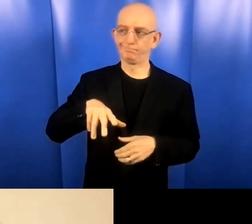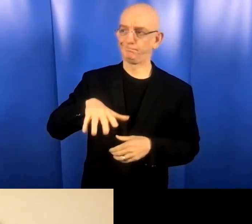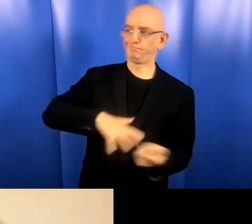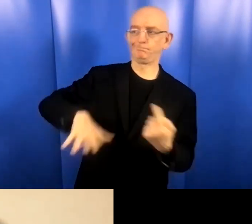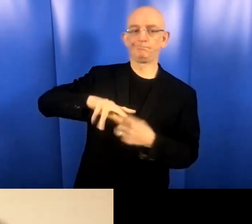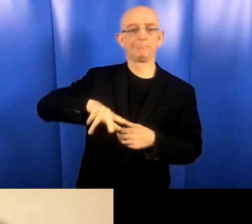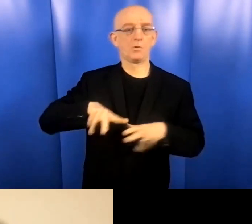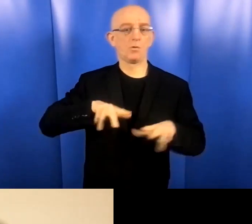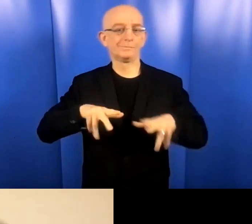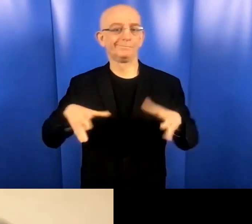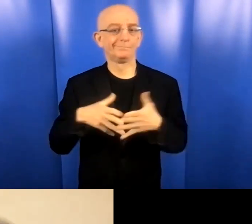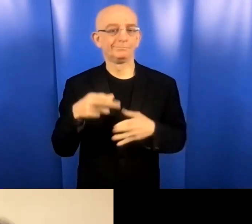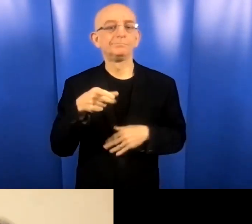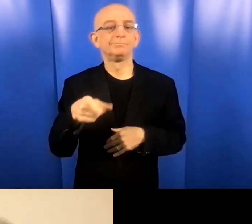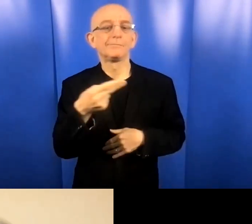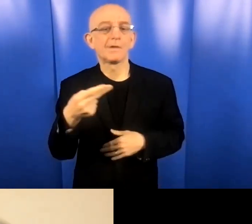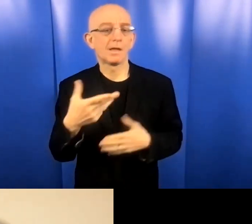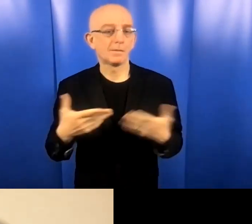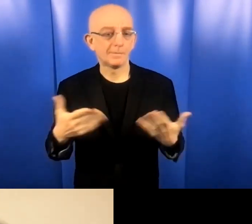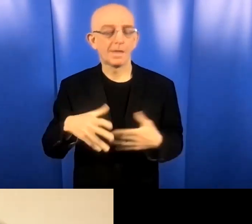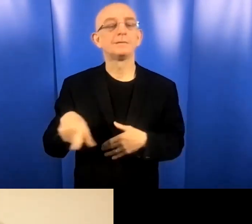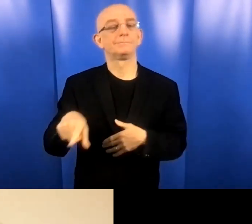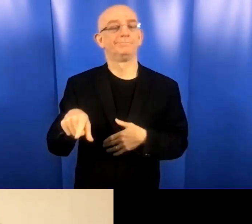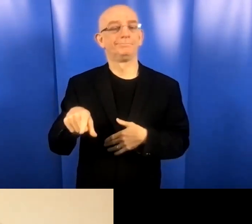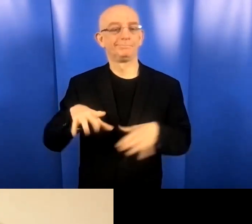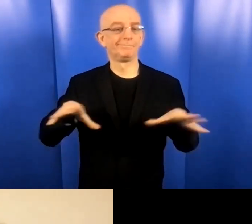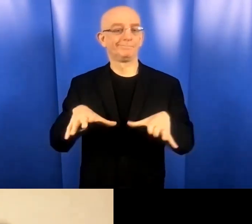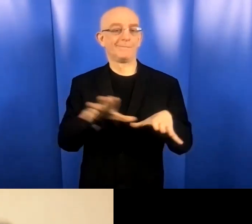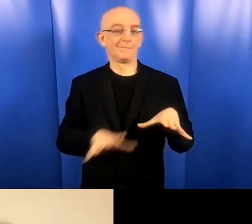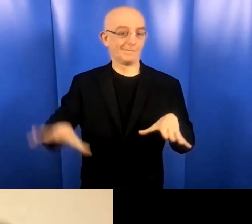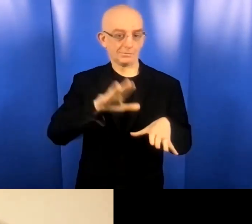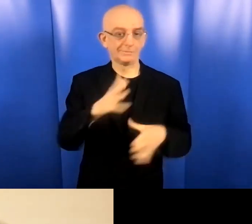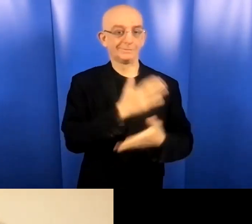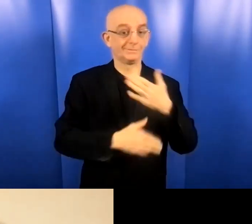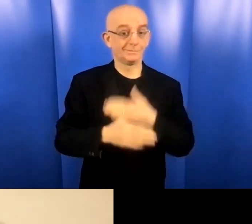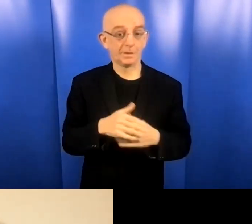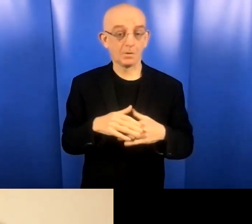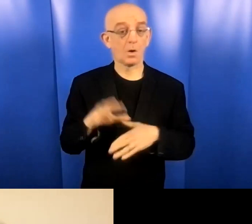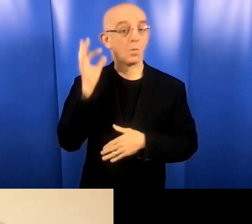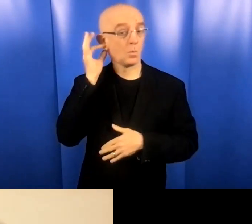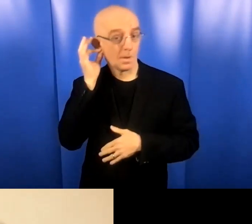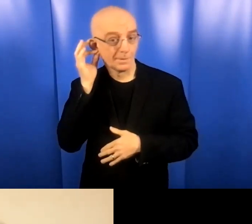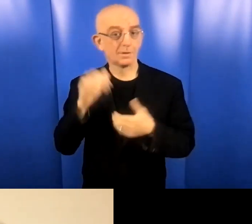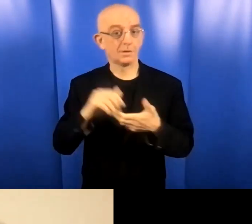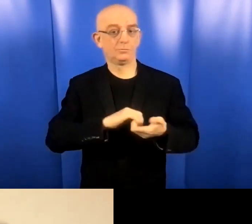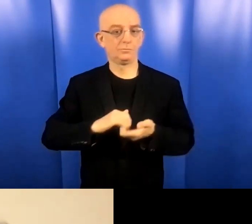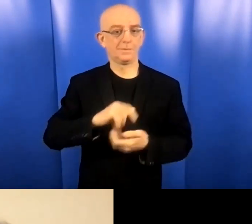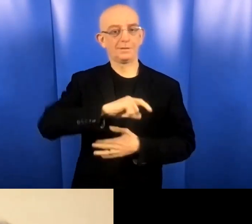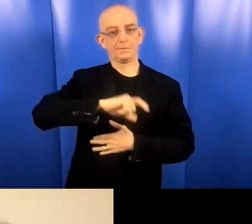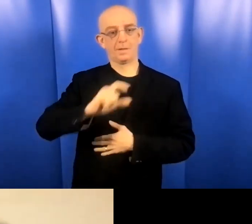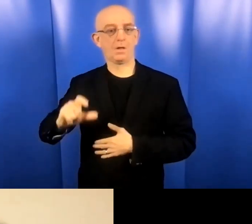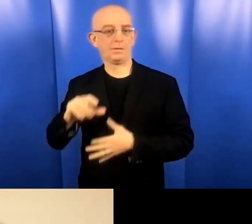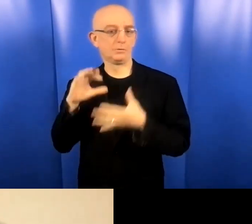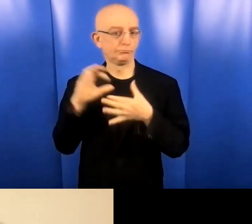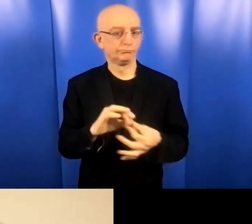me, in today's event, I'm asked and suggested to present